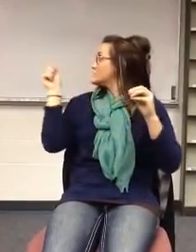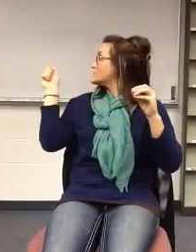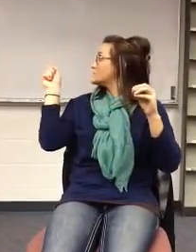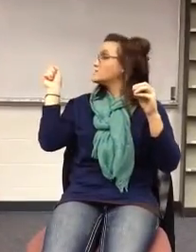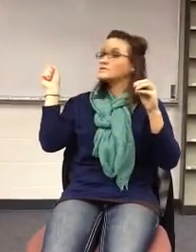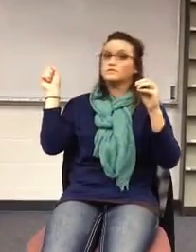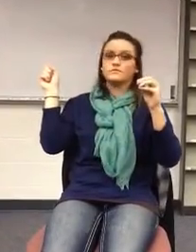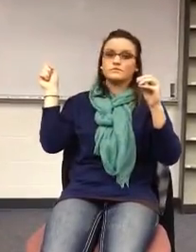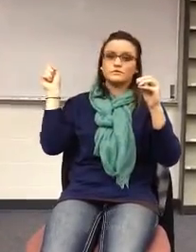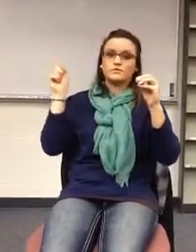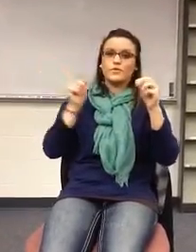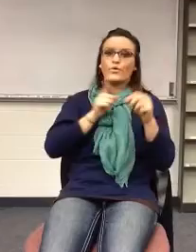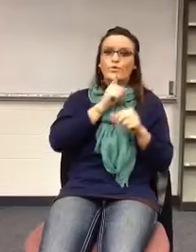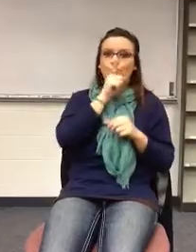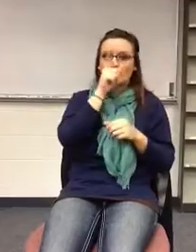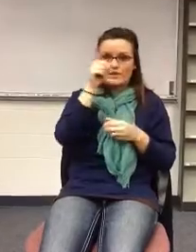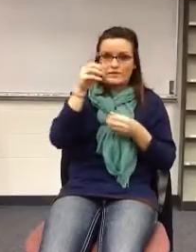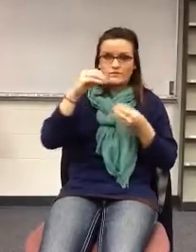are called real numbers.